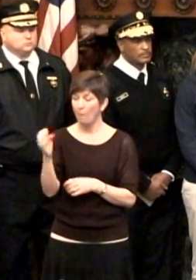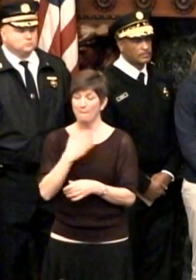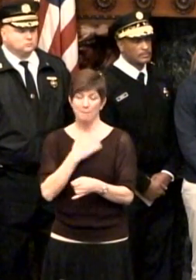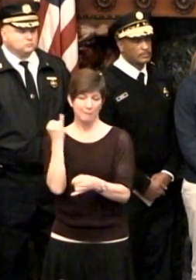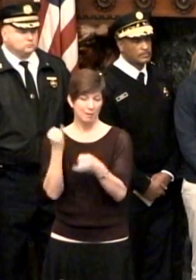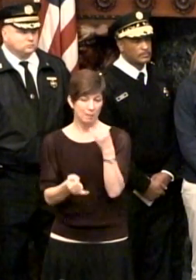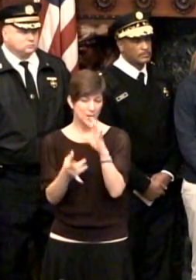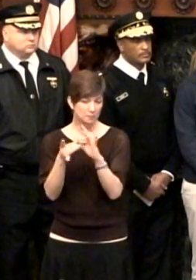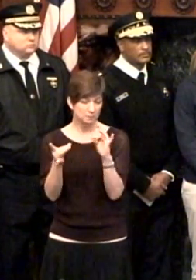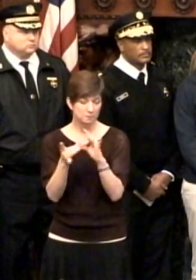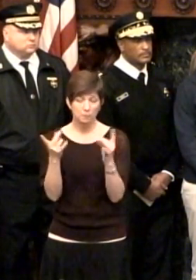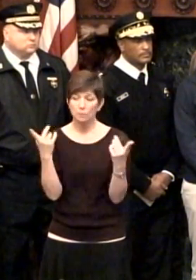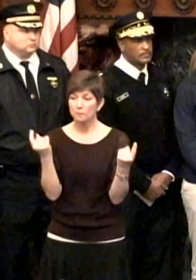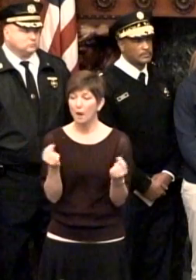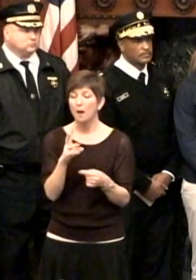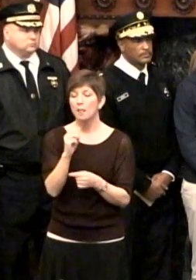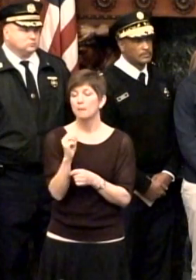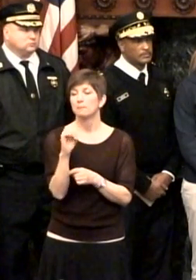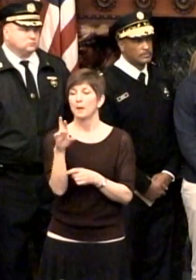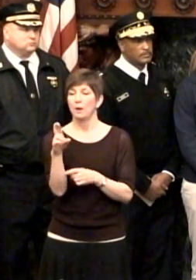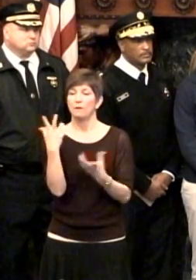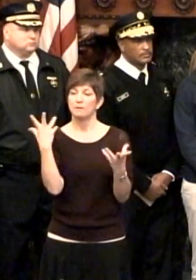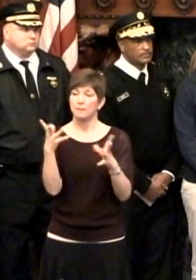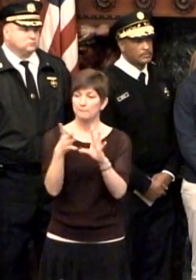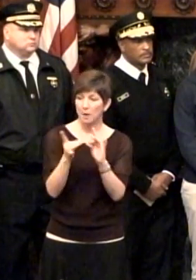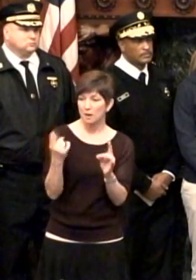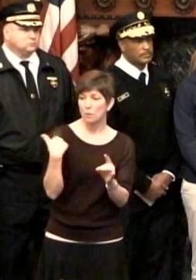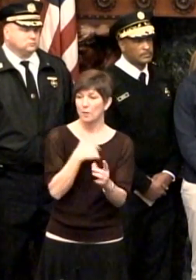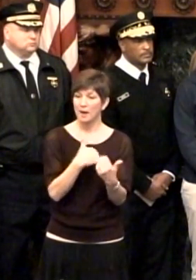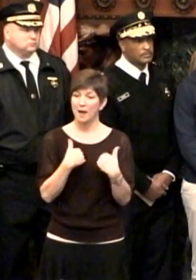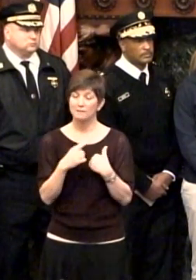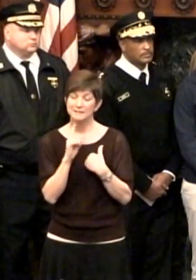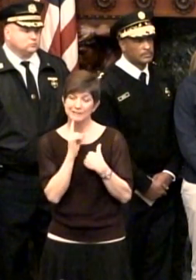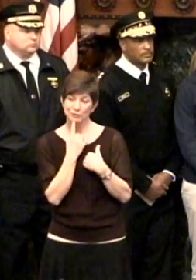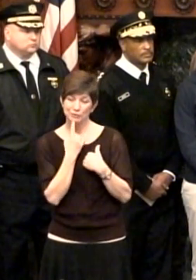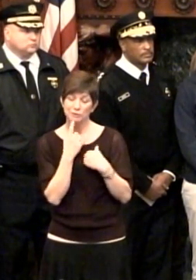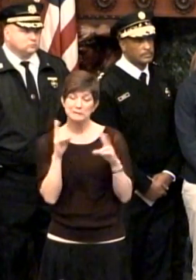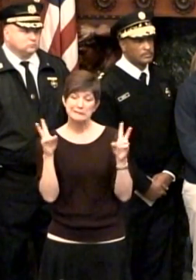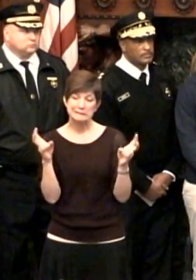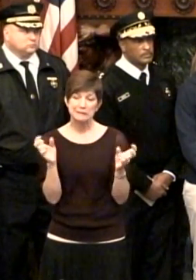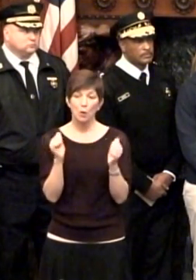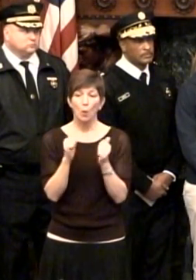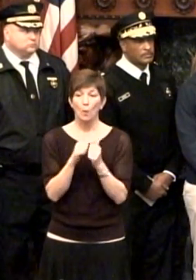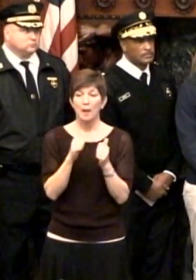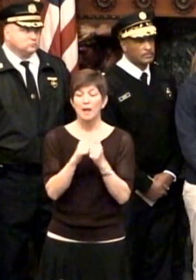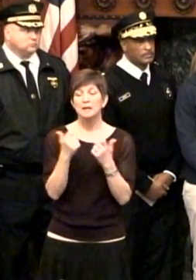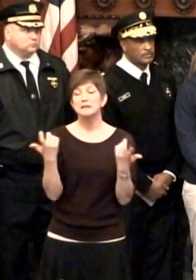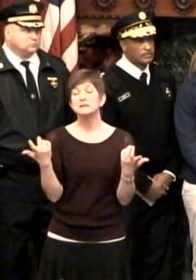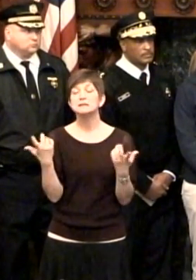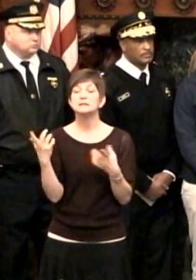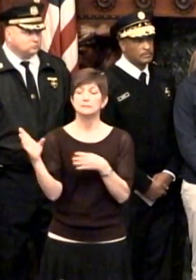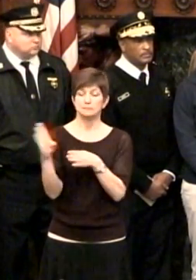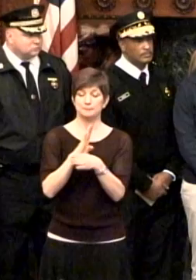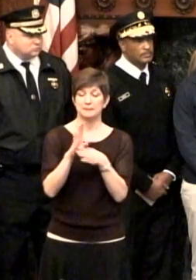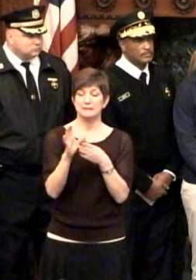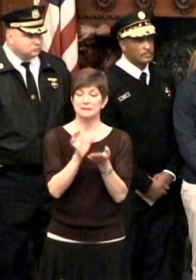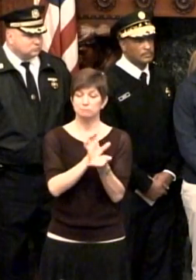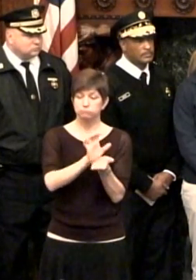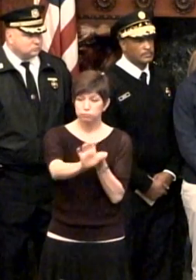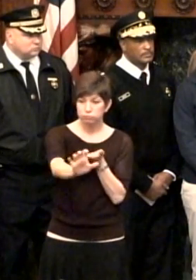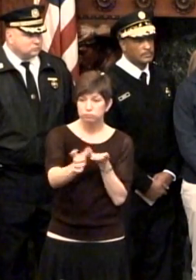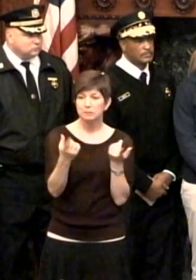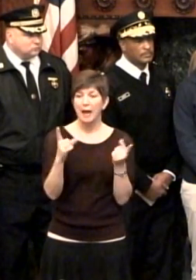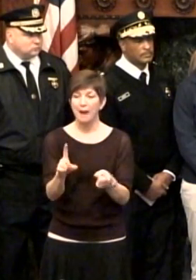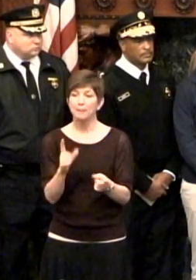to talk about is the mayor mentioned we have a real issue with commercial plow vehicles plowing